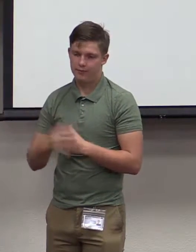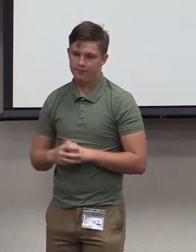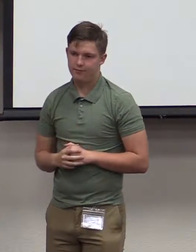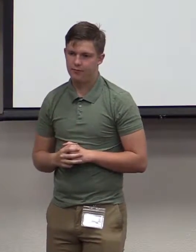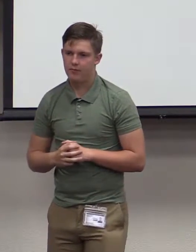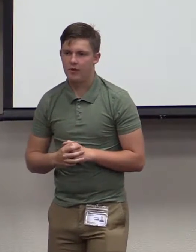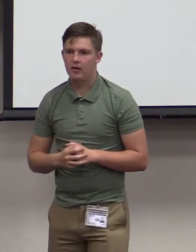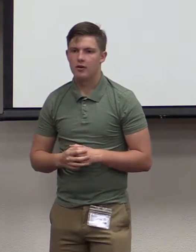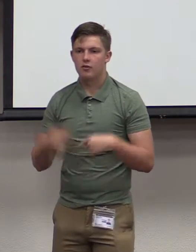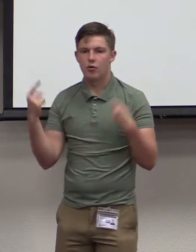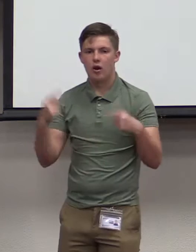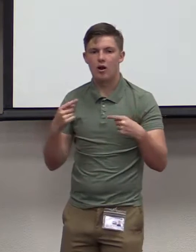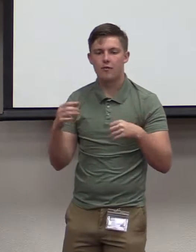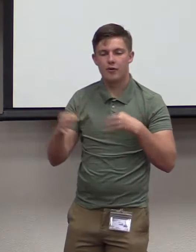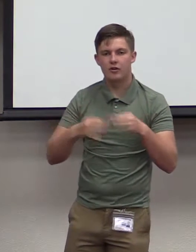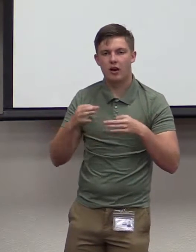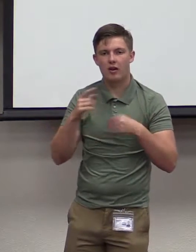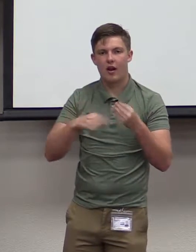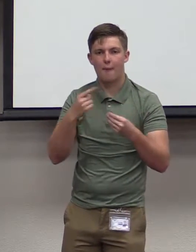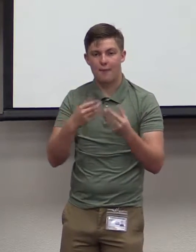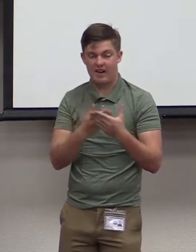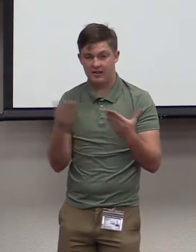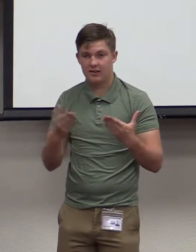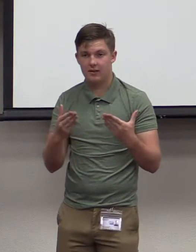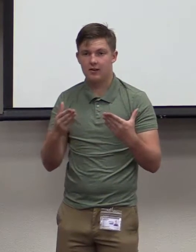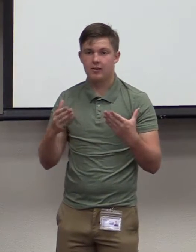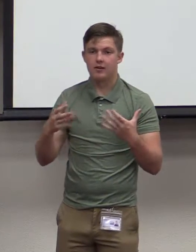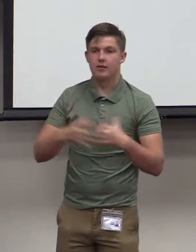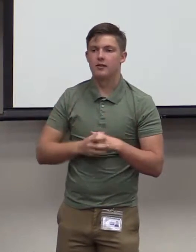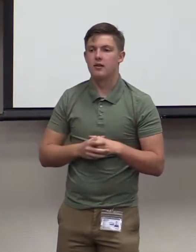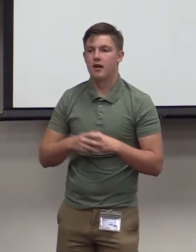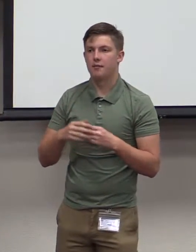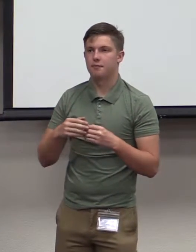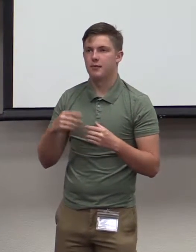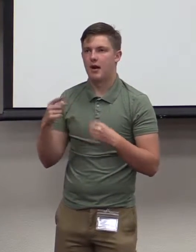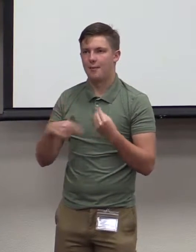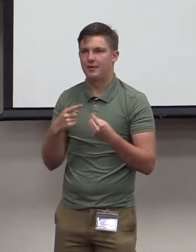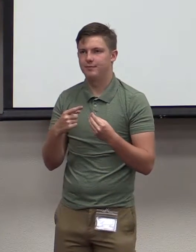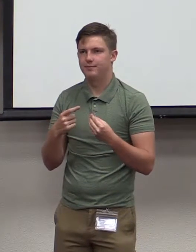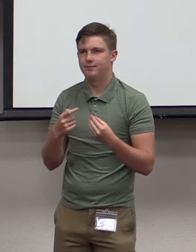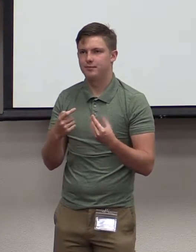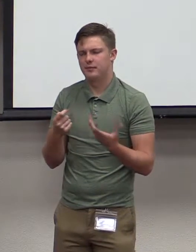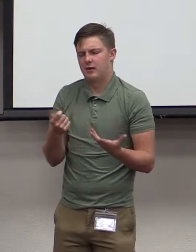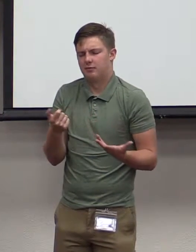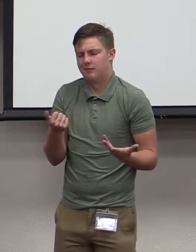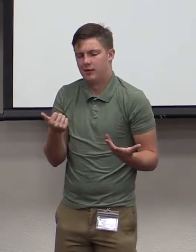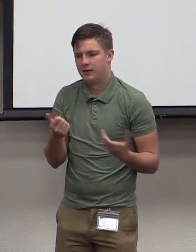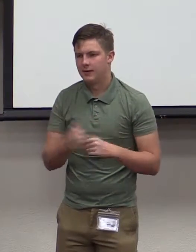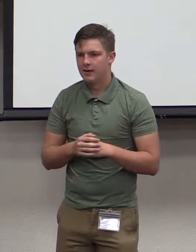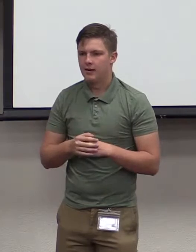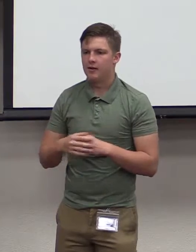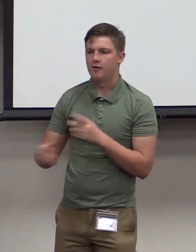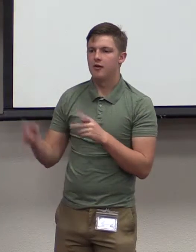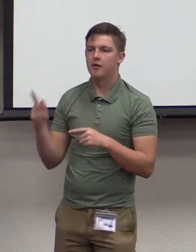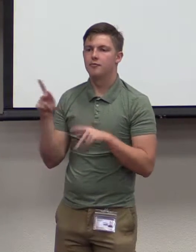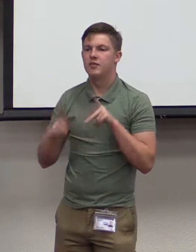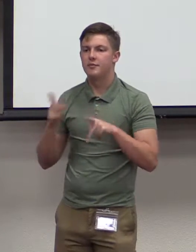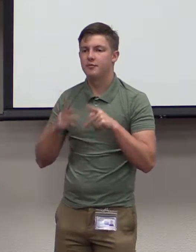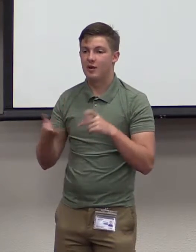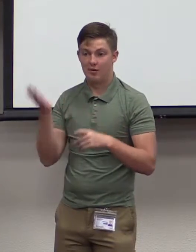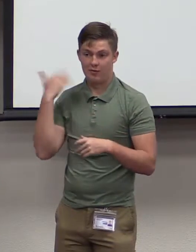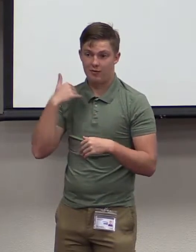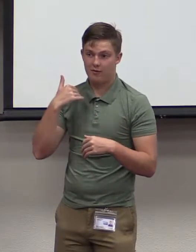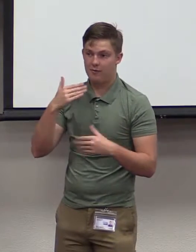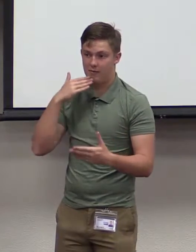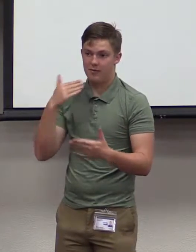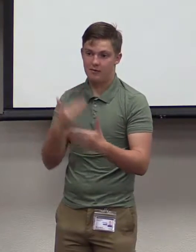An argument or a discussion about an argument or heated argument about something trivial between two people who are usually on good terms. And another couple